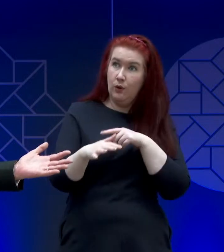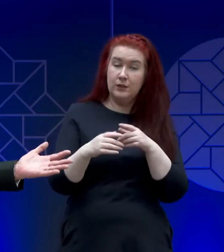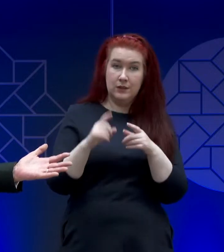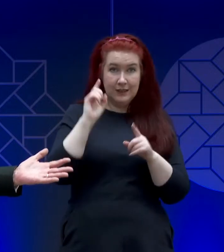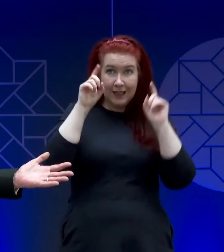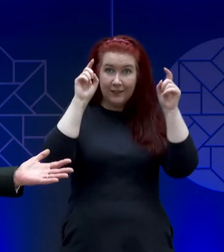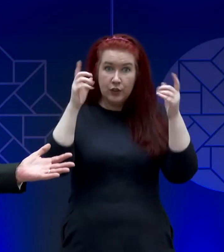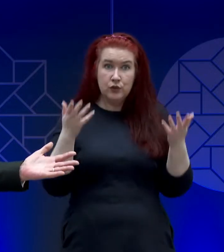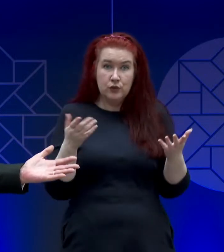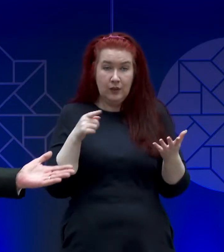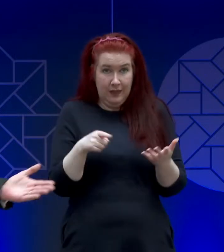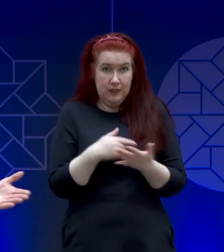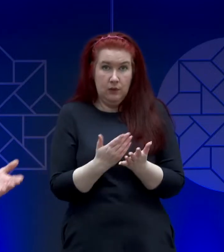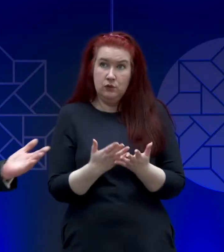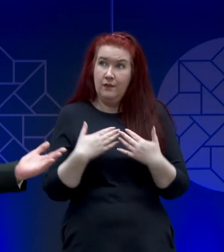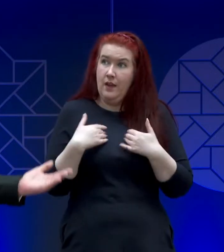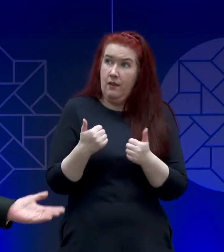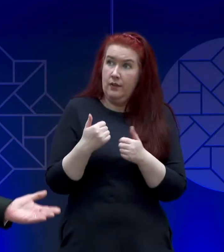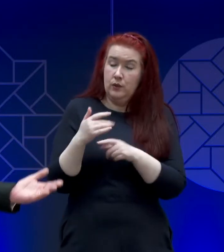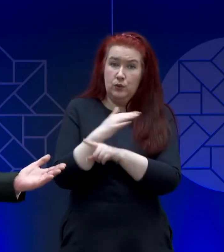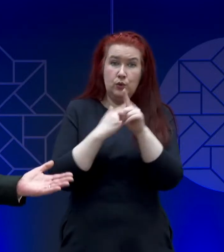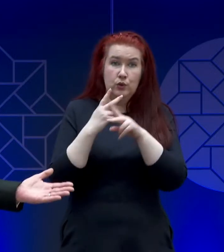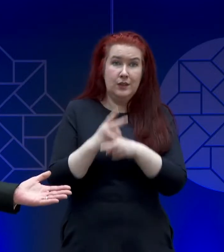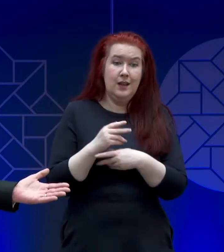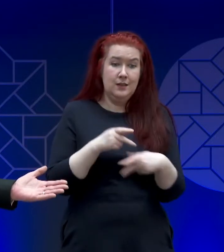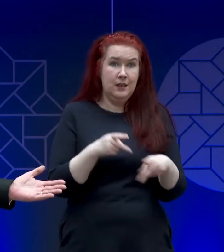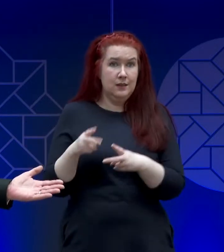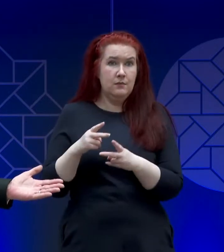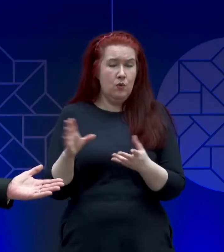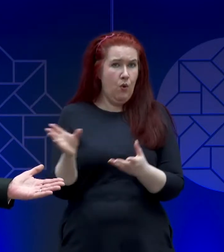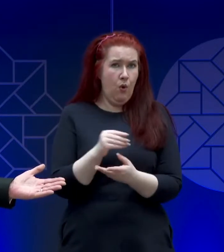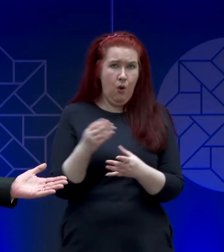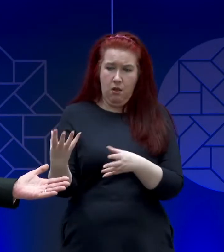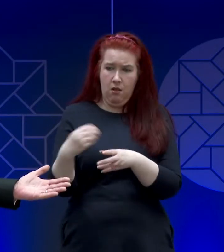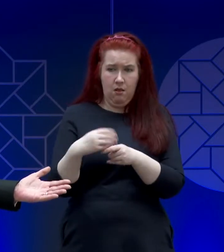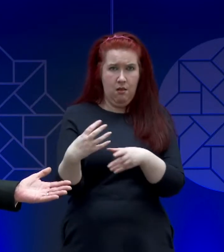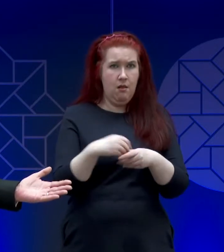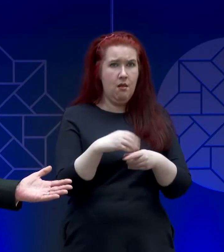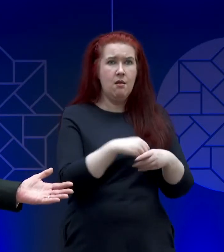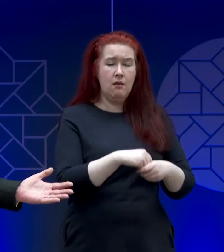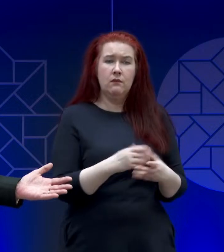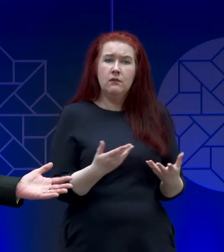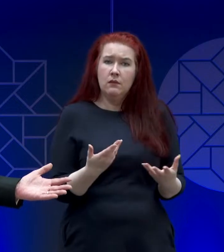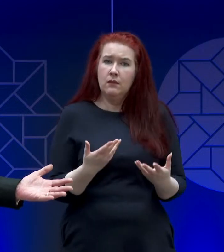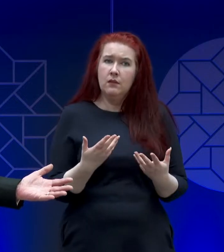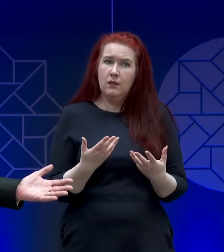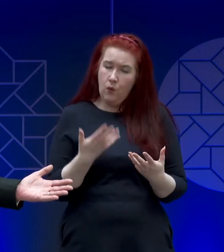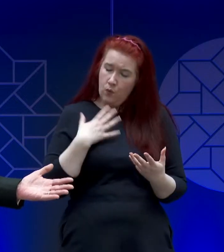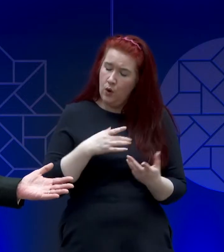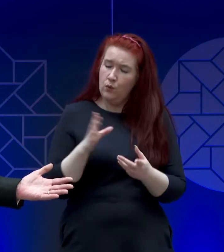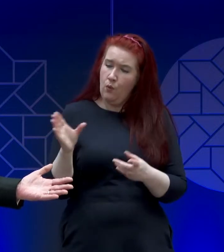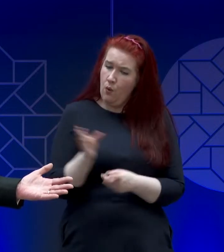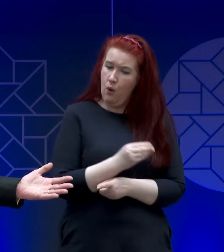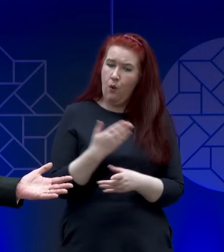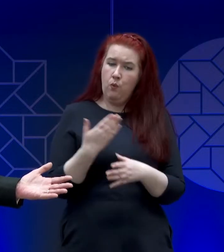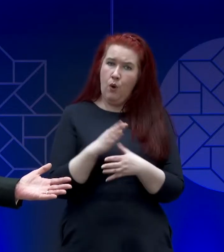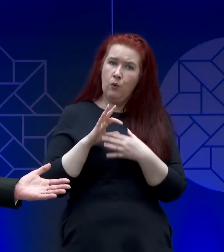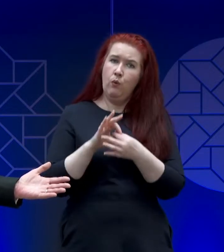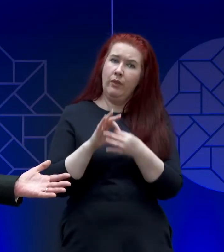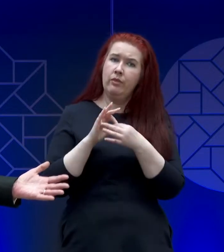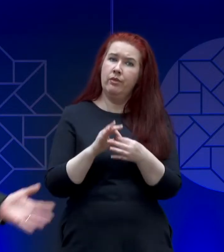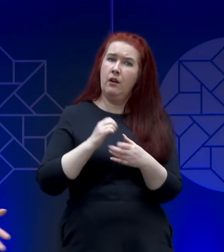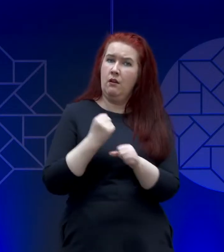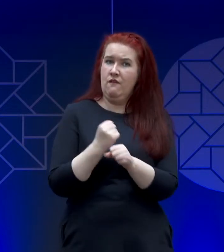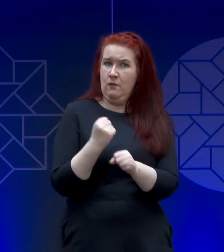the health and social care system and all of its components and diversity to work with the government. And